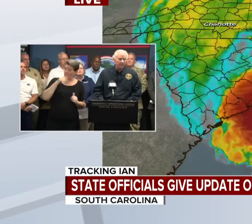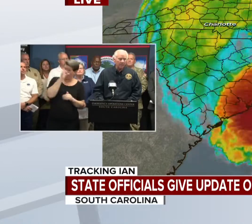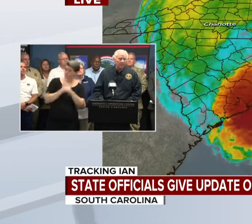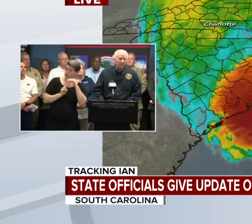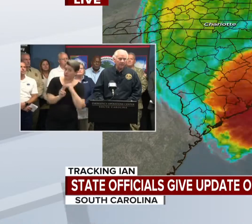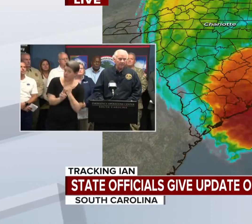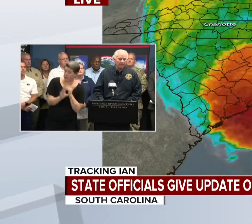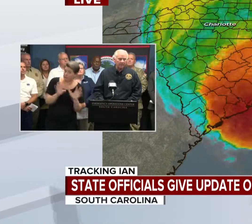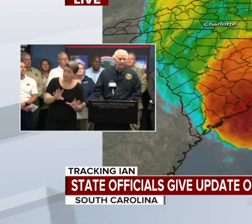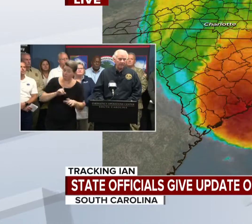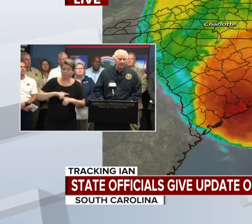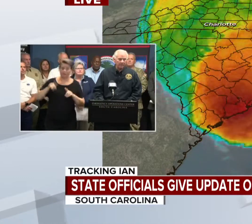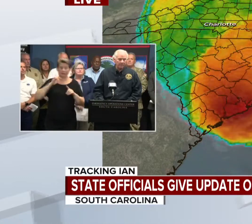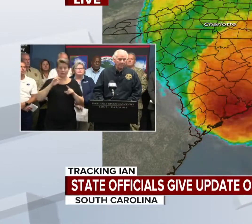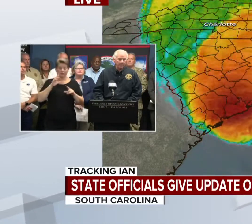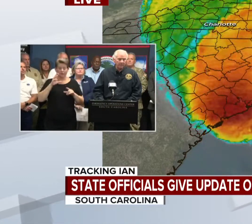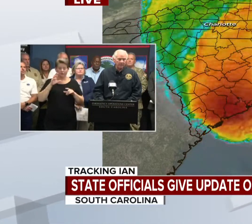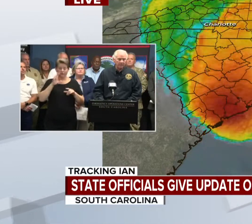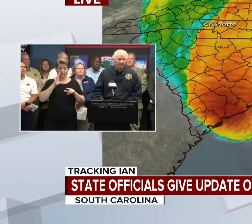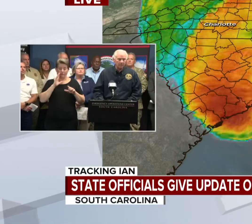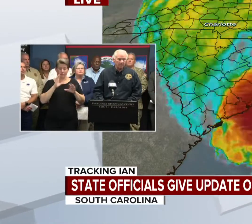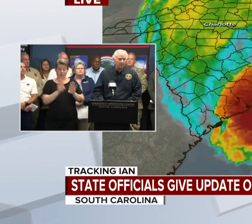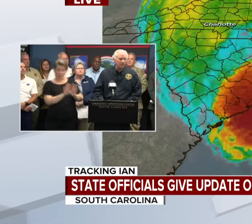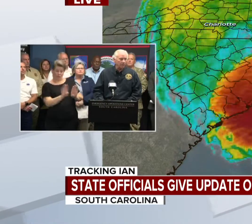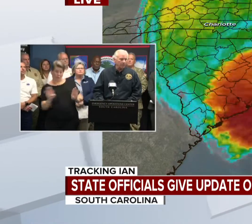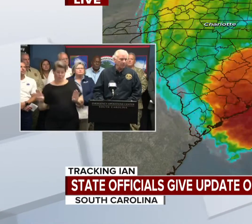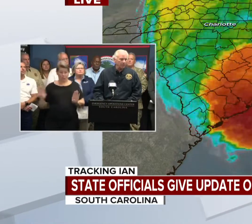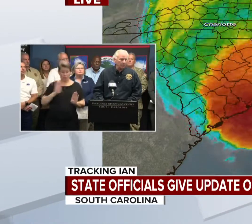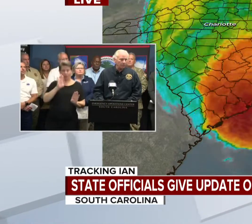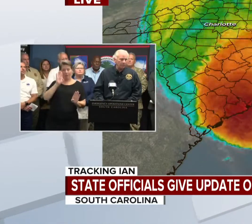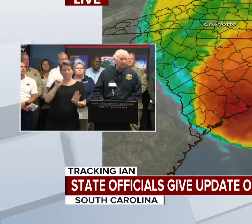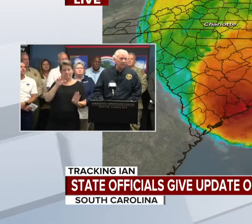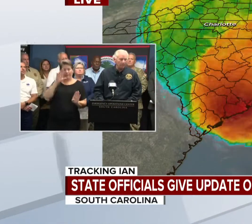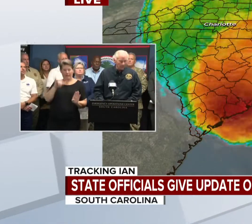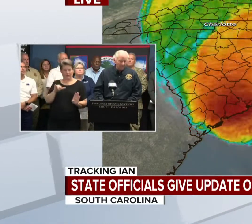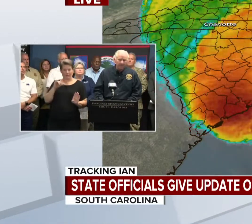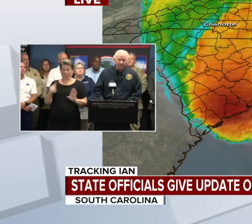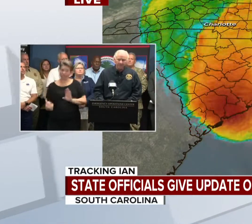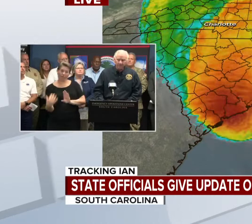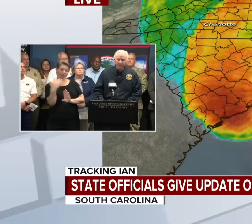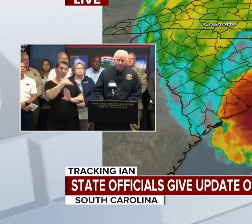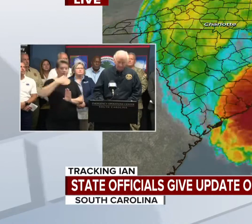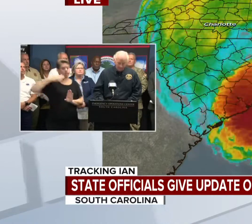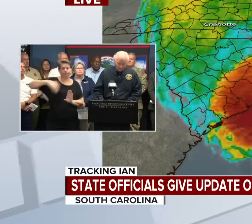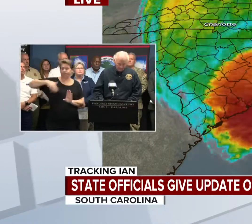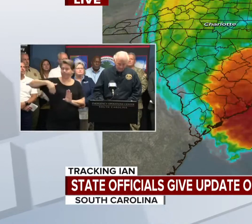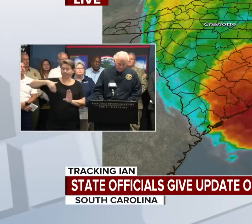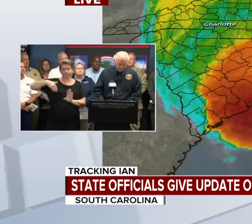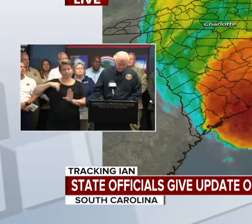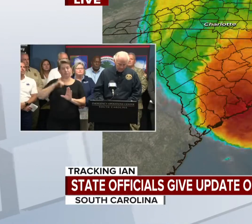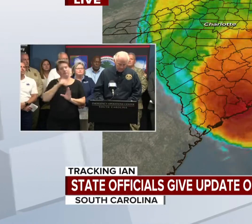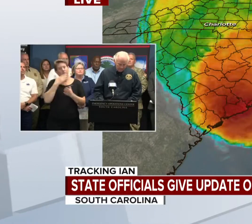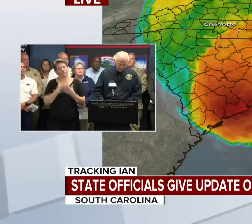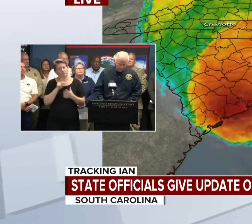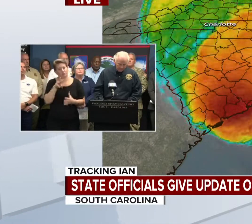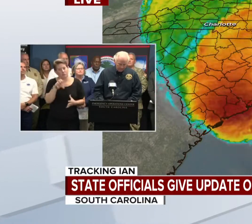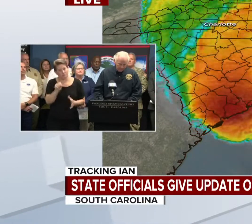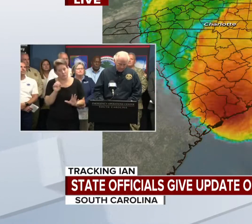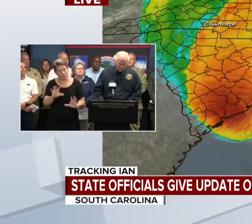low wall around the battery was not overrun with water. That is very good